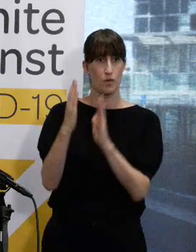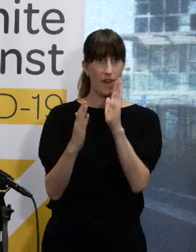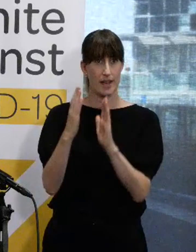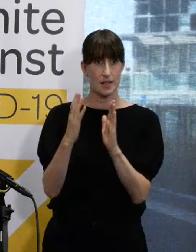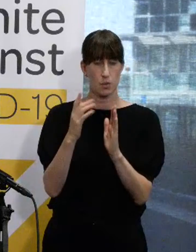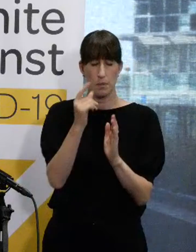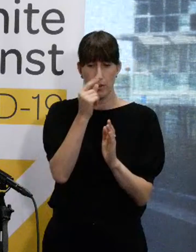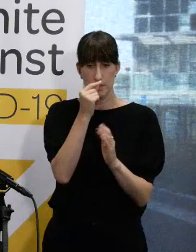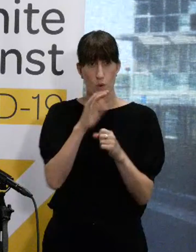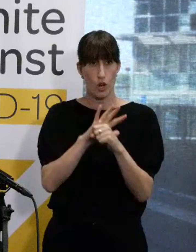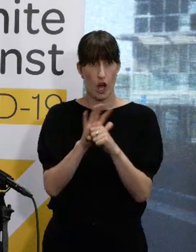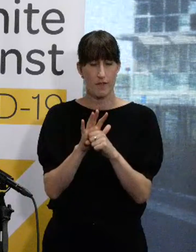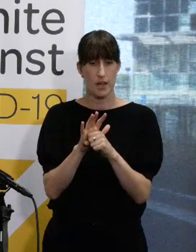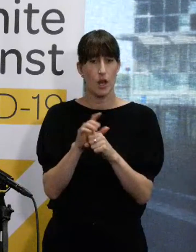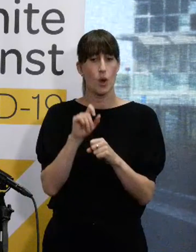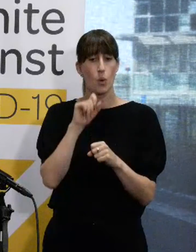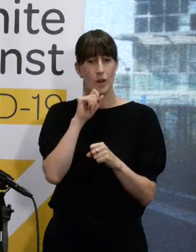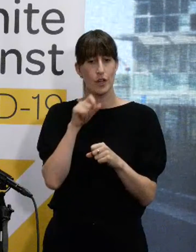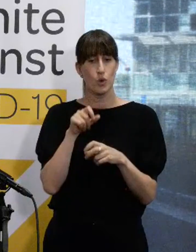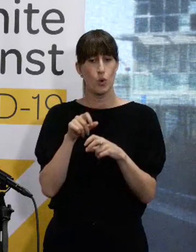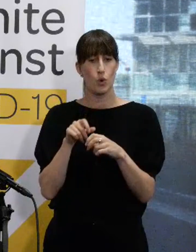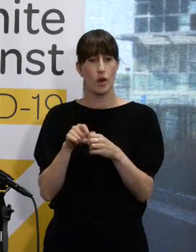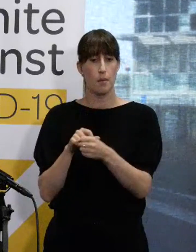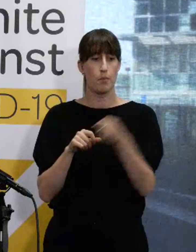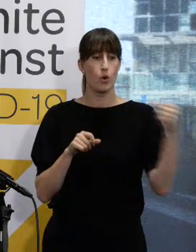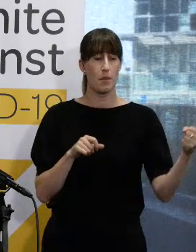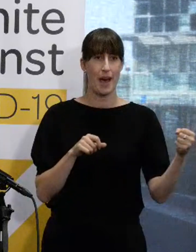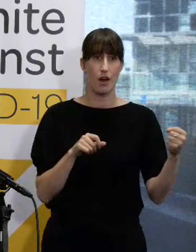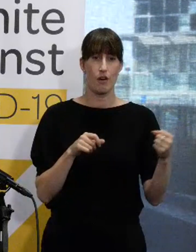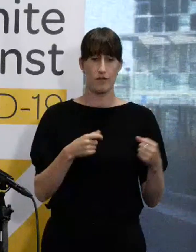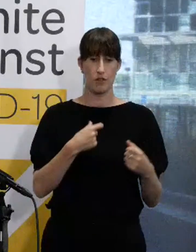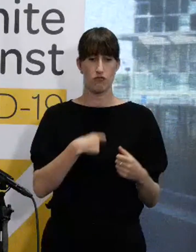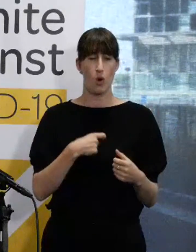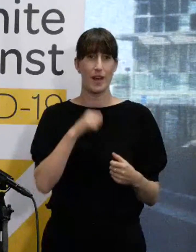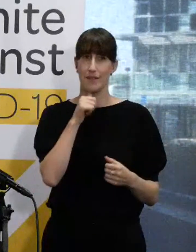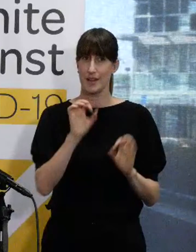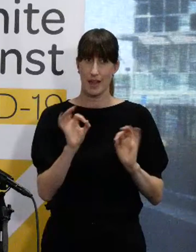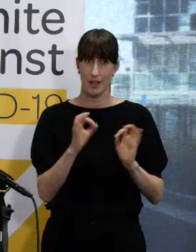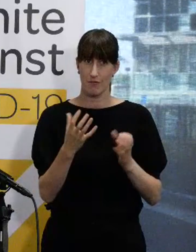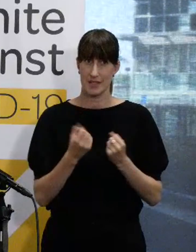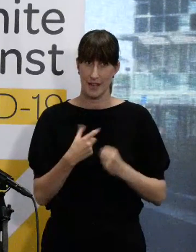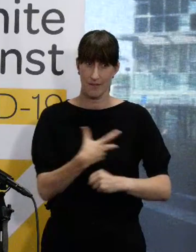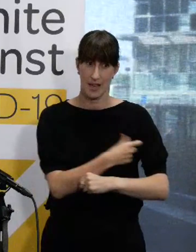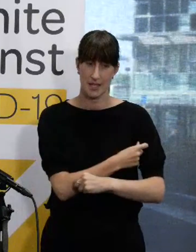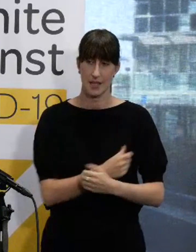those frontline roles ASAP? So I just want to go back to